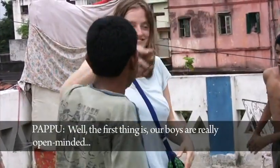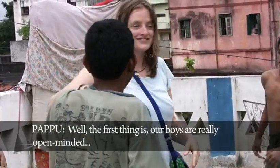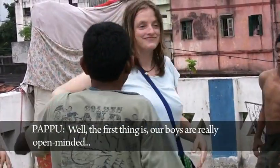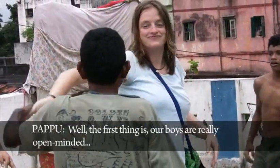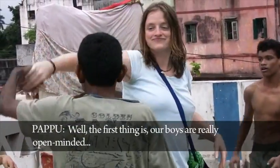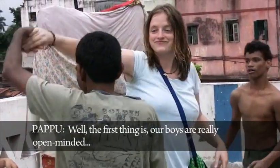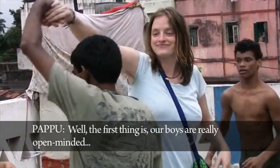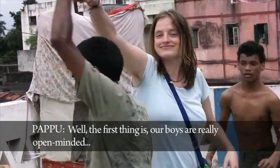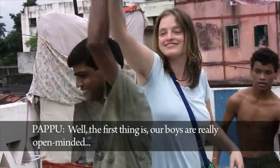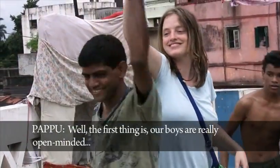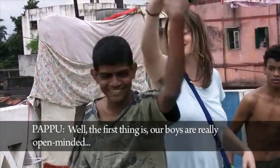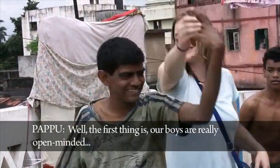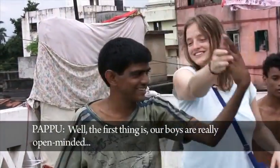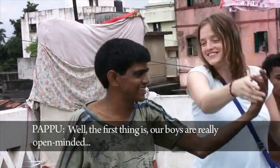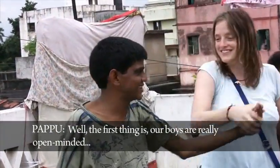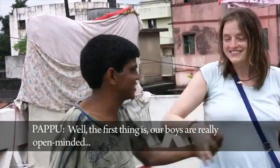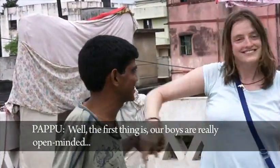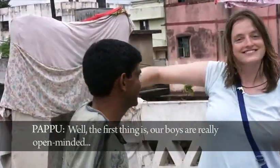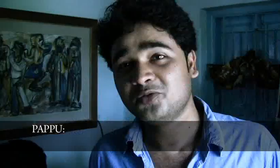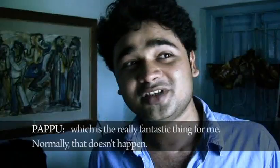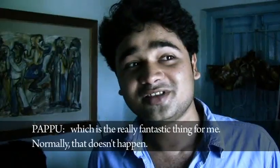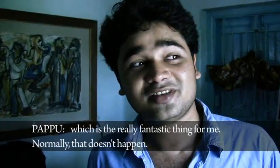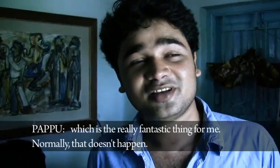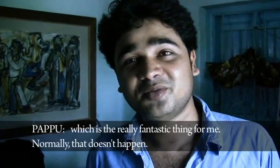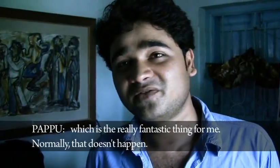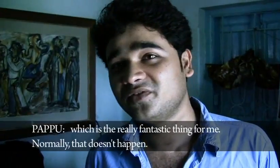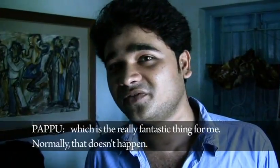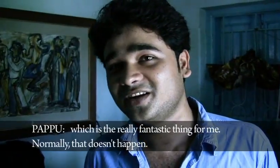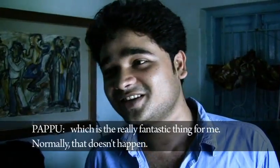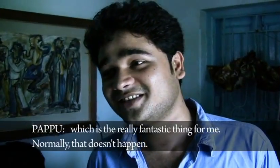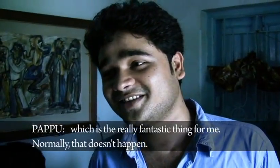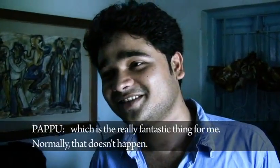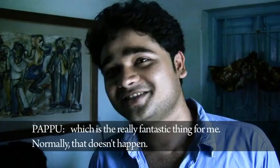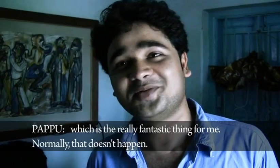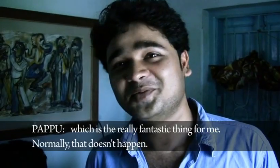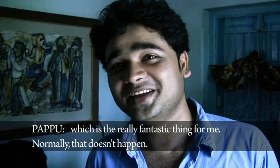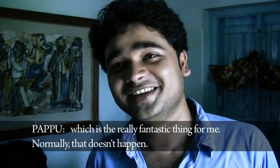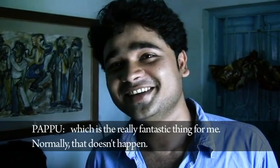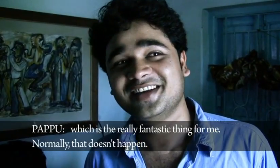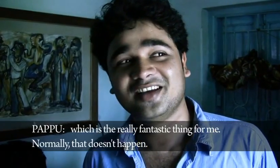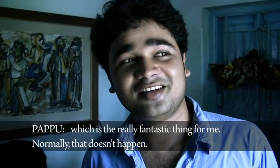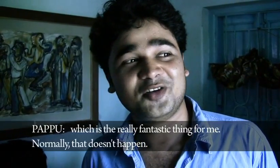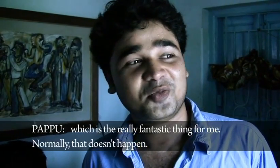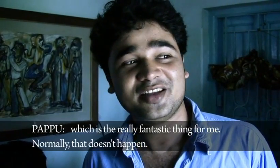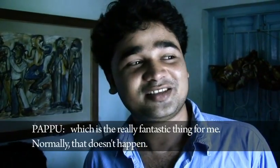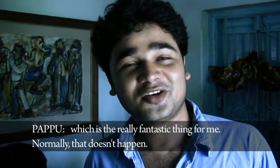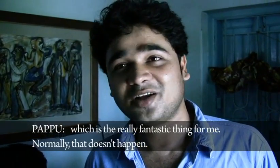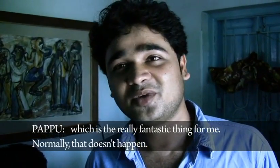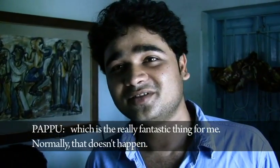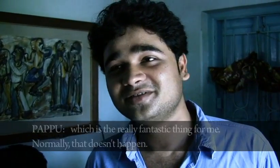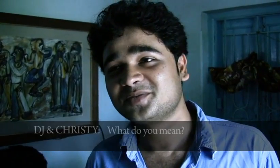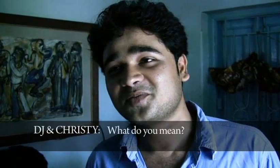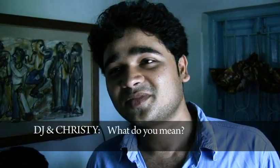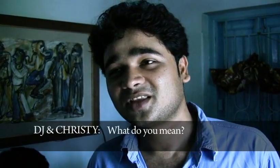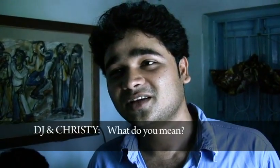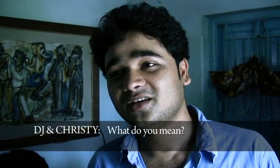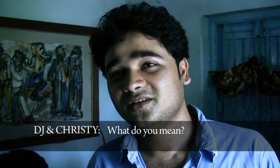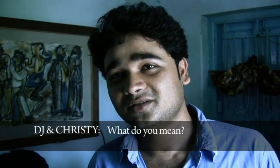really open-minded, which is the really fantastic things for me. Normally it's not happen. What do you mean? I